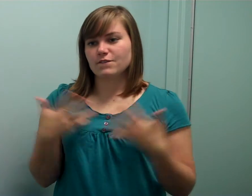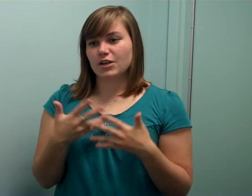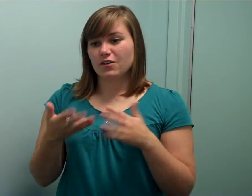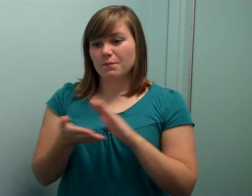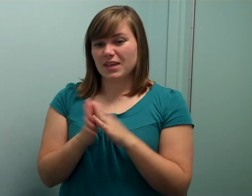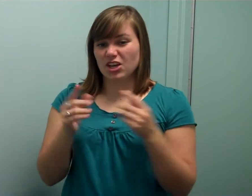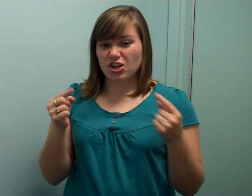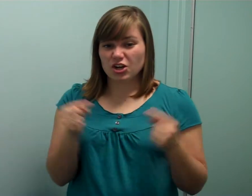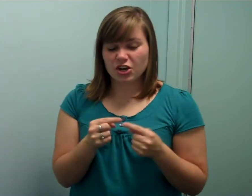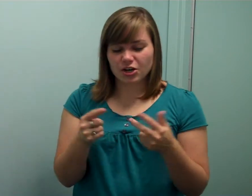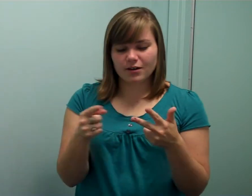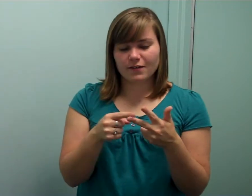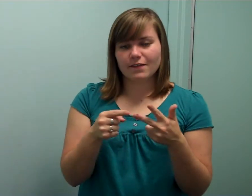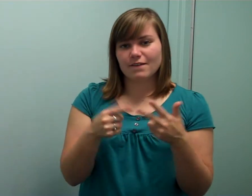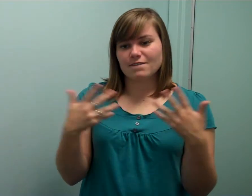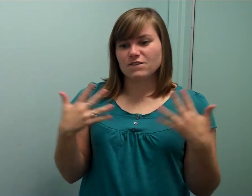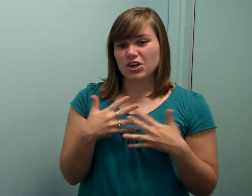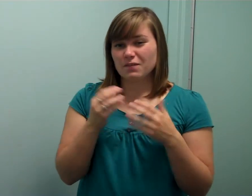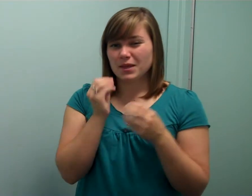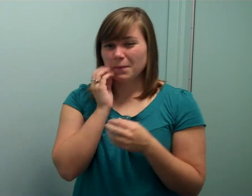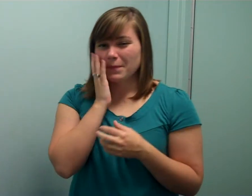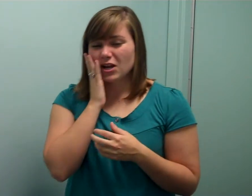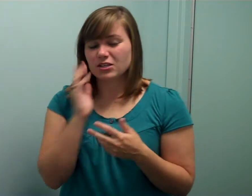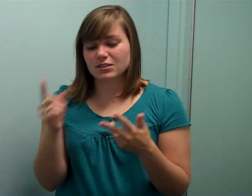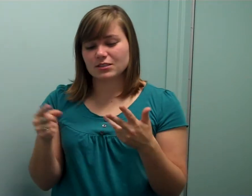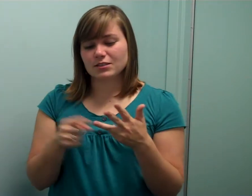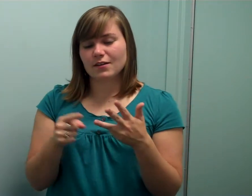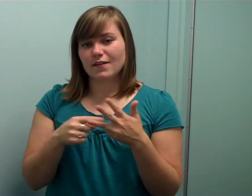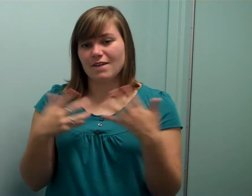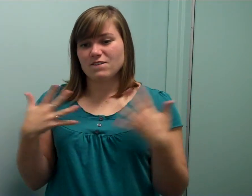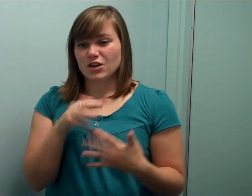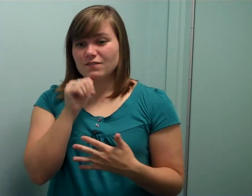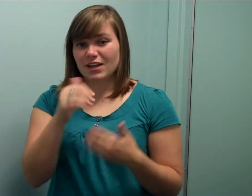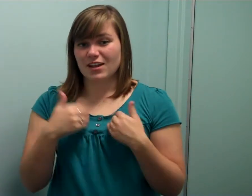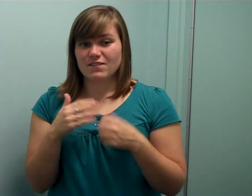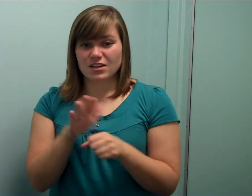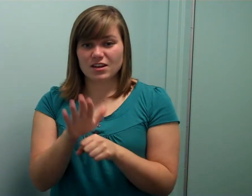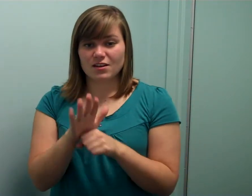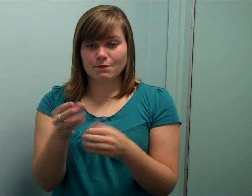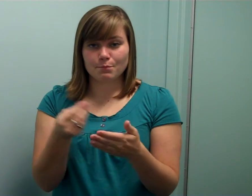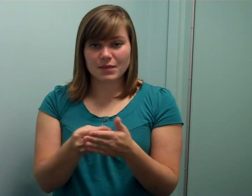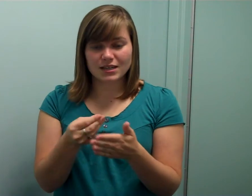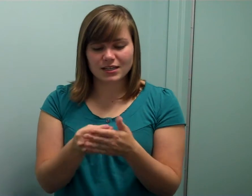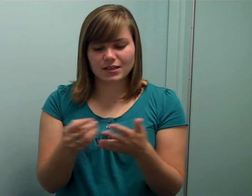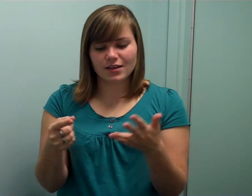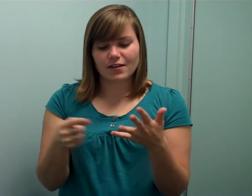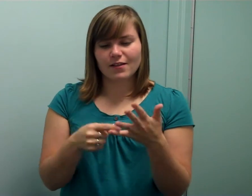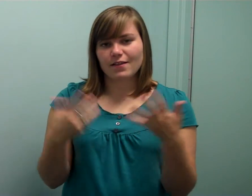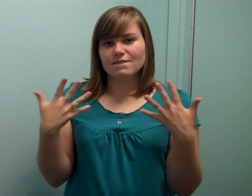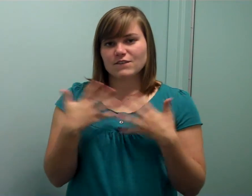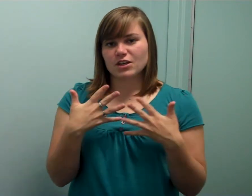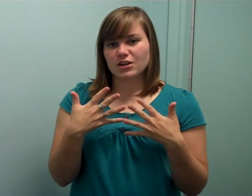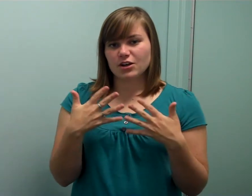of being humiliated, fear of not having enough money, fear of being alone. I'm sure you could add to the